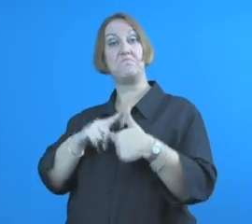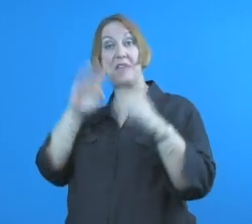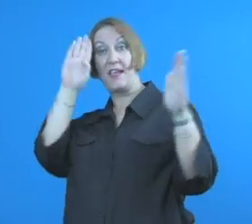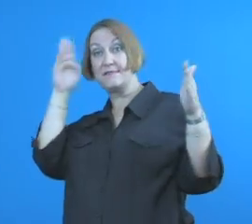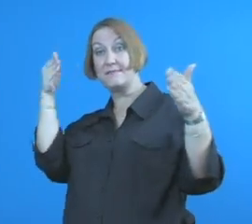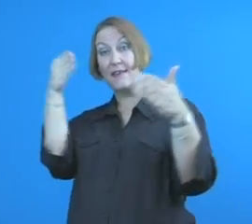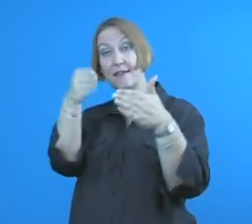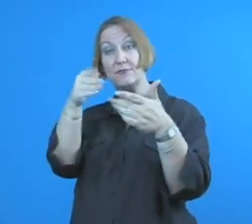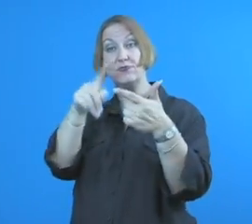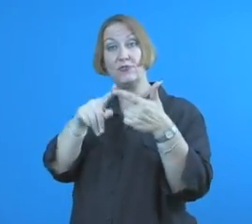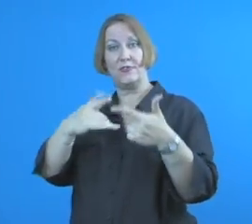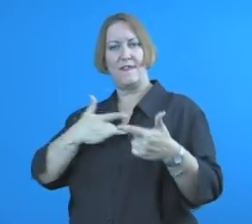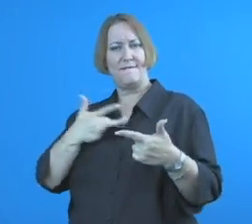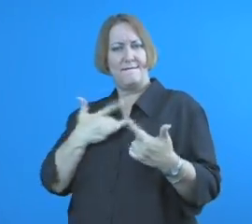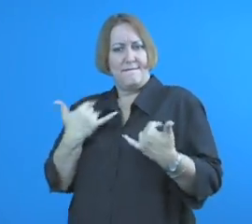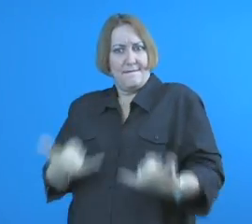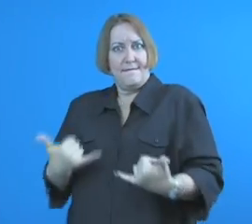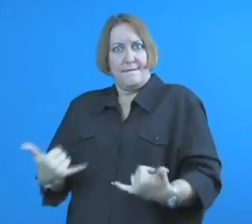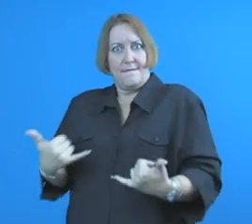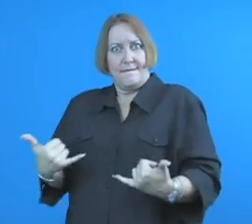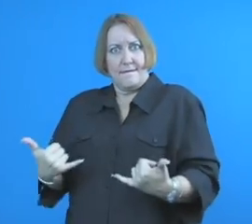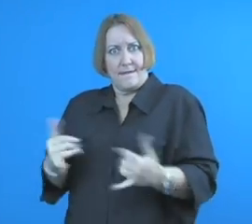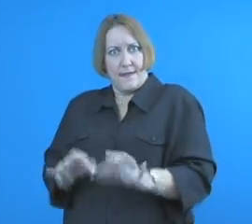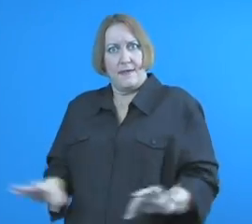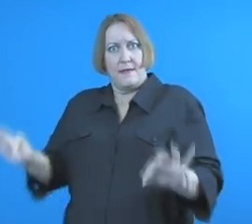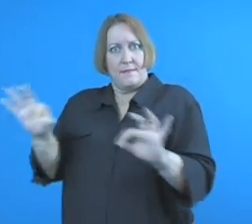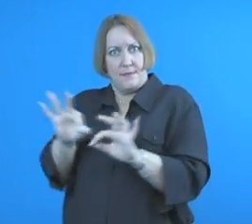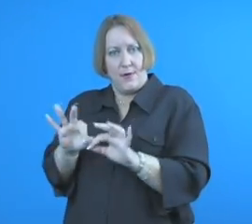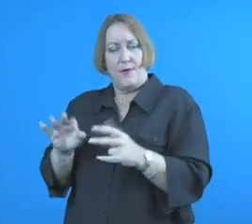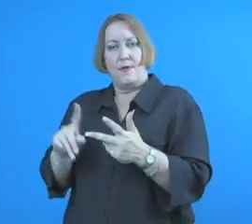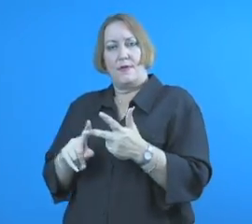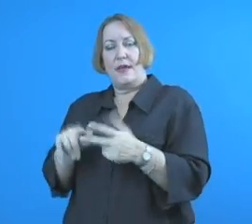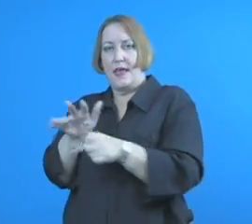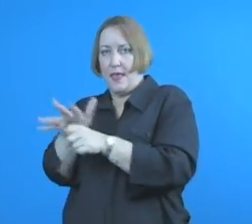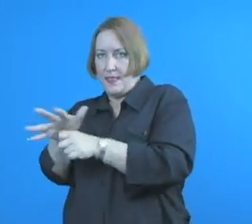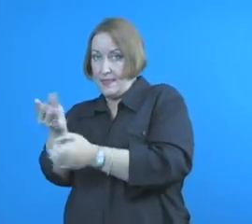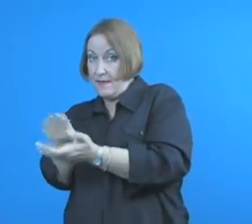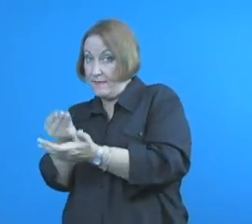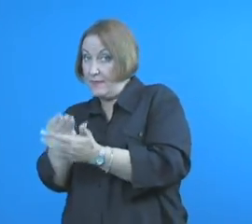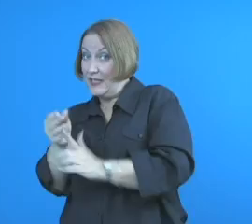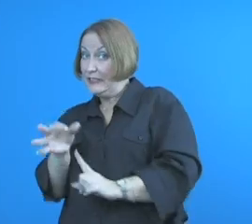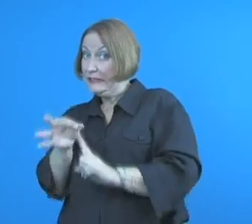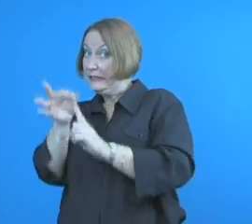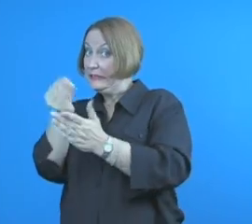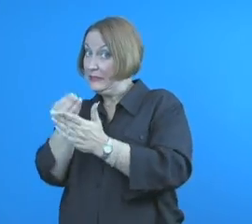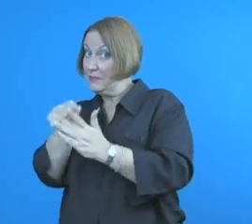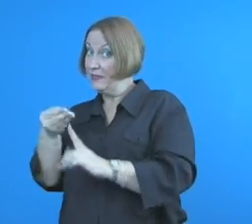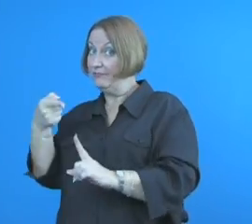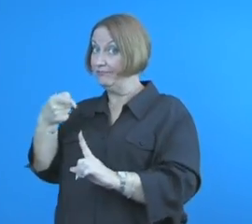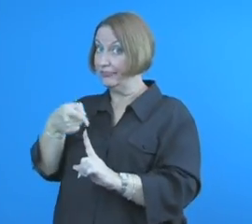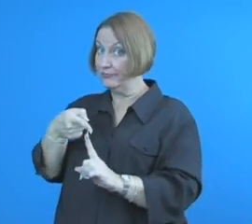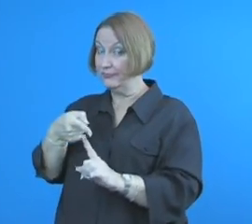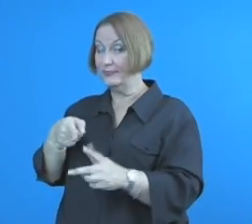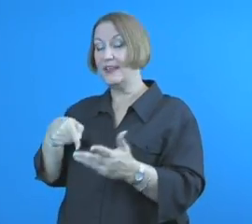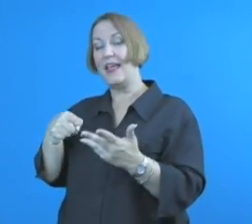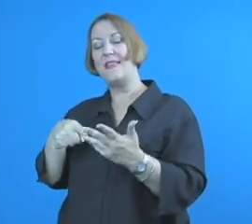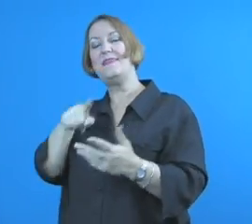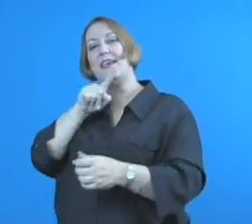Focused attention, a sense of urgency, dedicated and sufficient resources and firm commitments to make communications